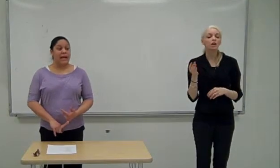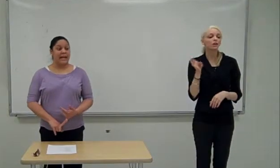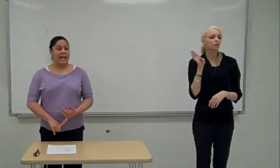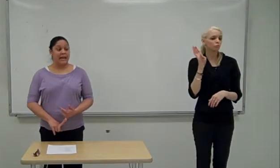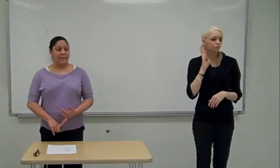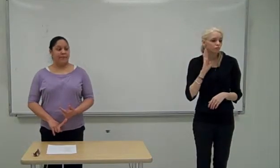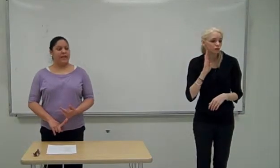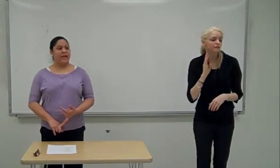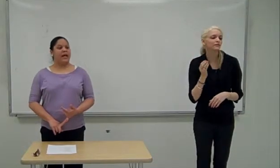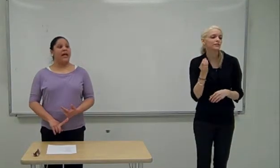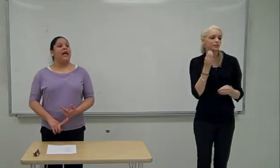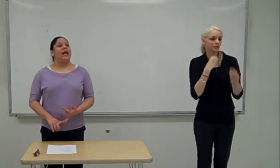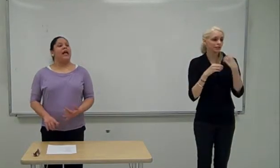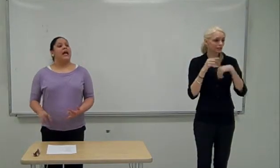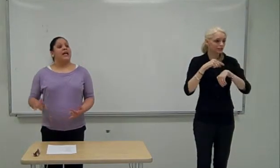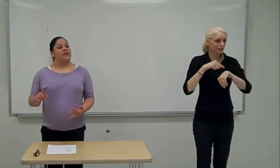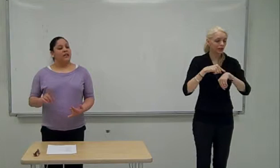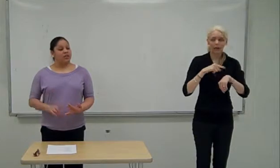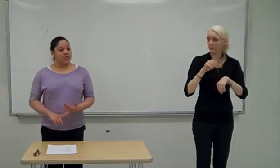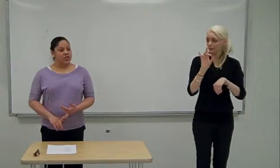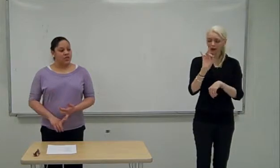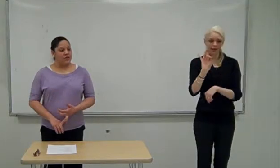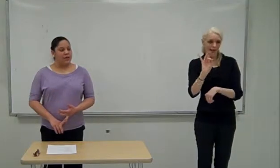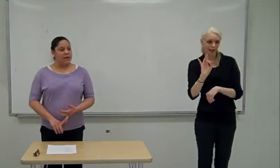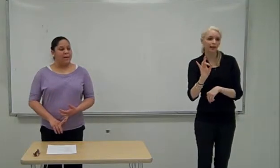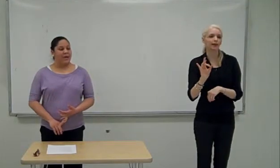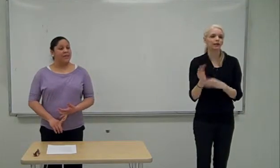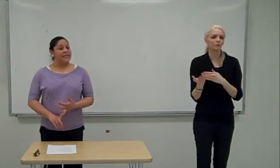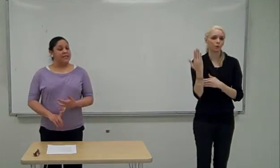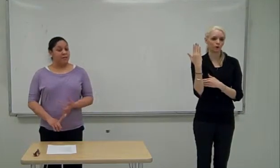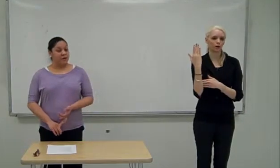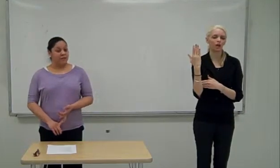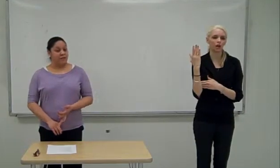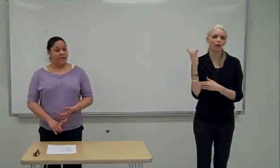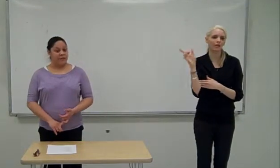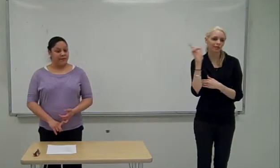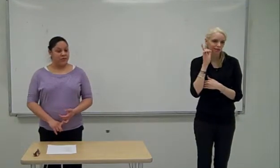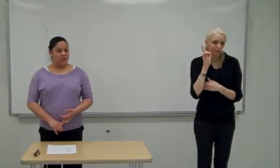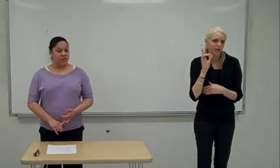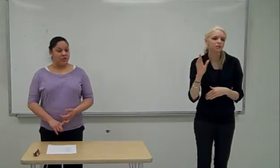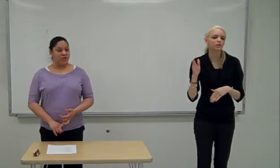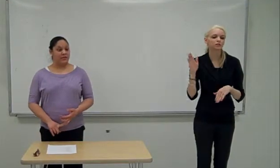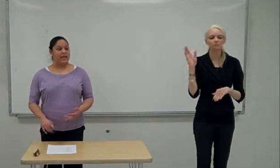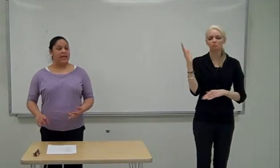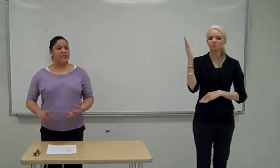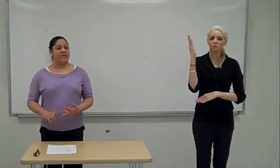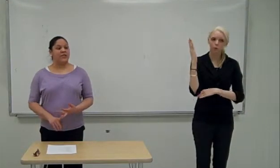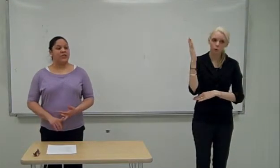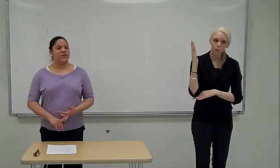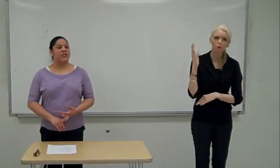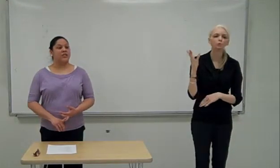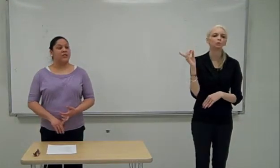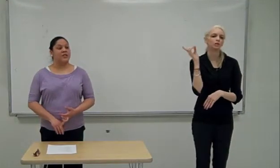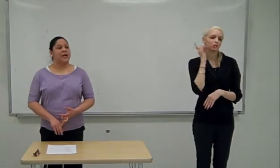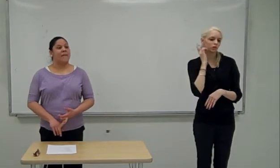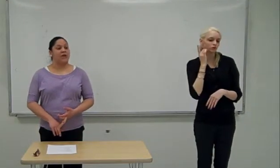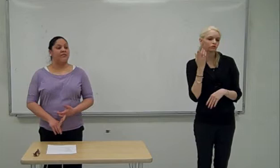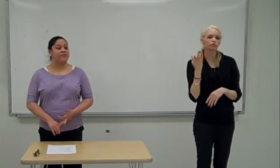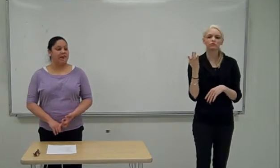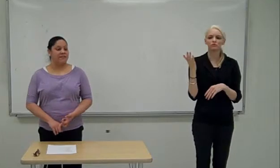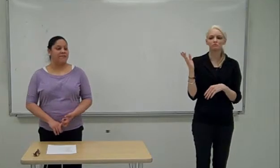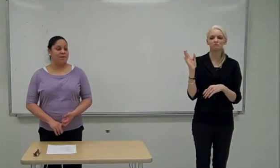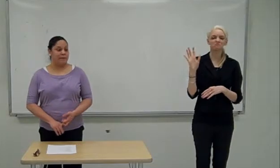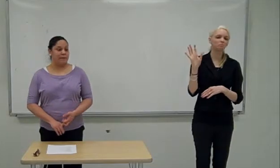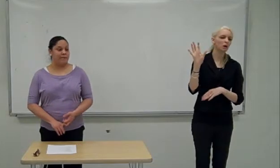about 8 a.m. Lunch is served at about 12 in the afternoon, and dinner is served at